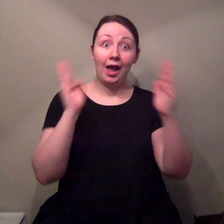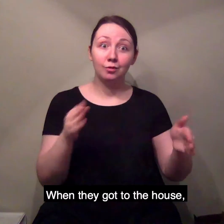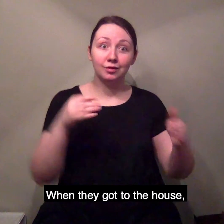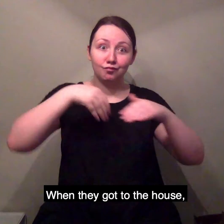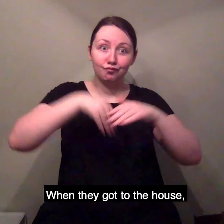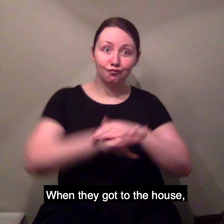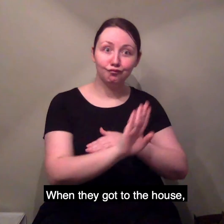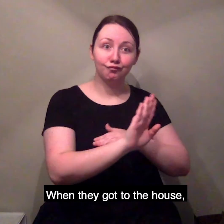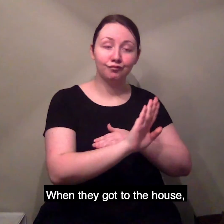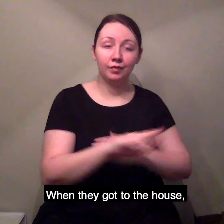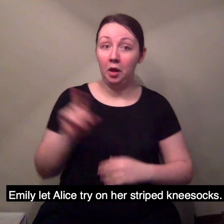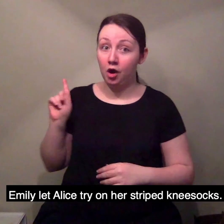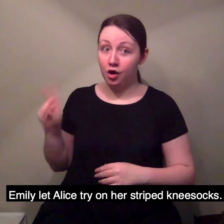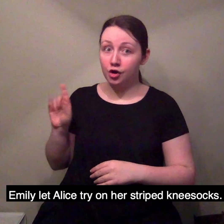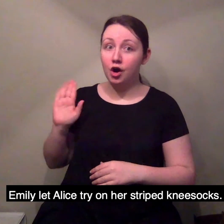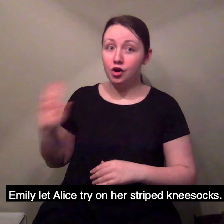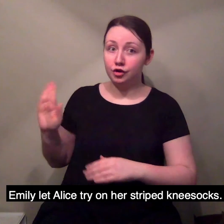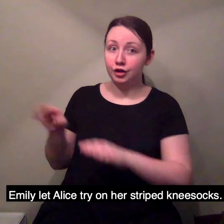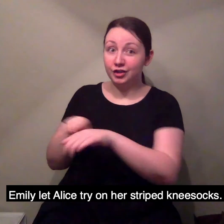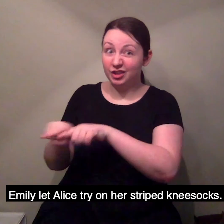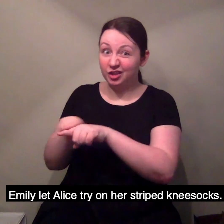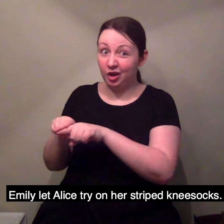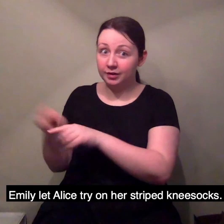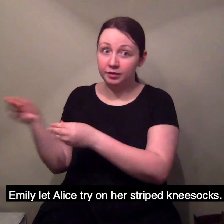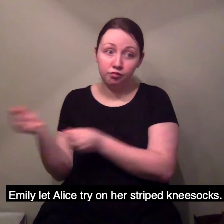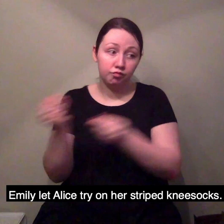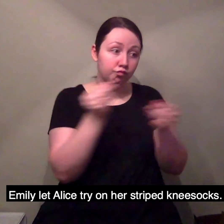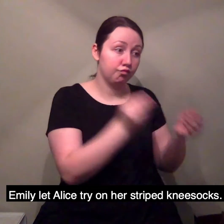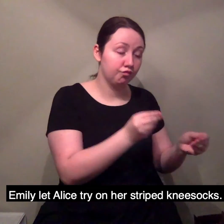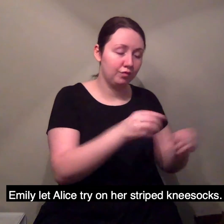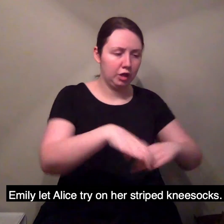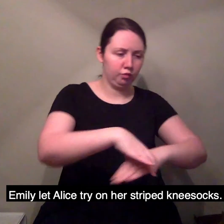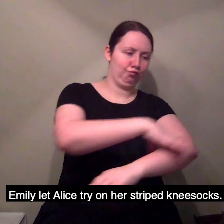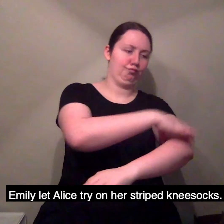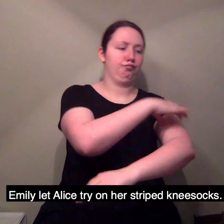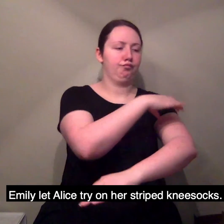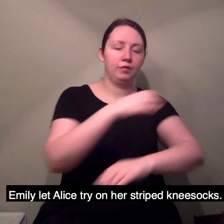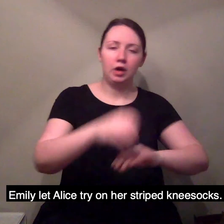When they got to the house, Emily let Alice try on her striped knee socks.